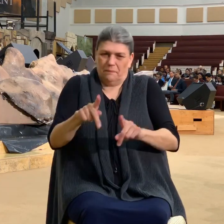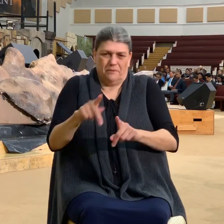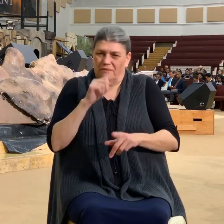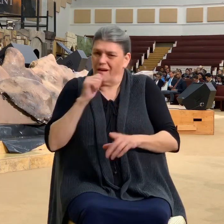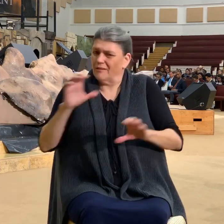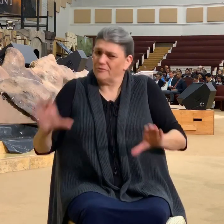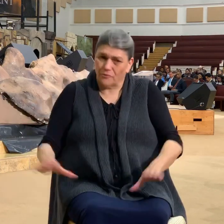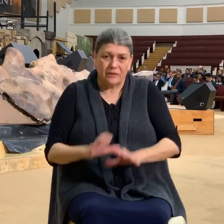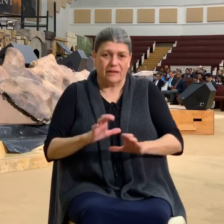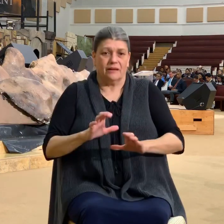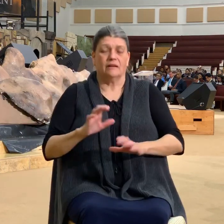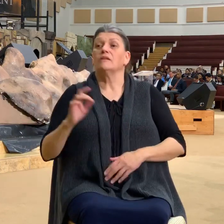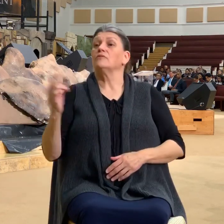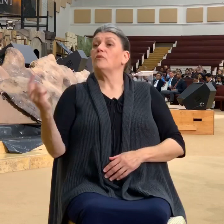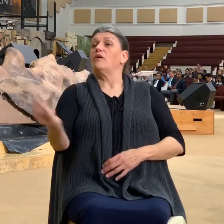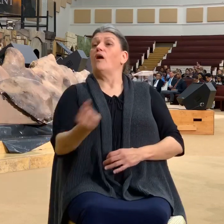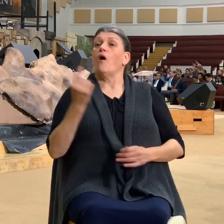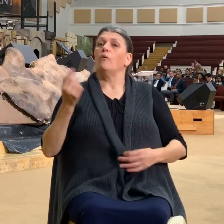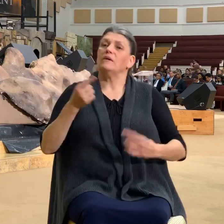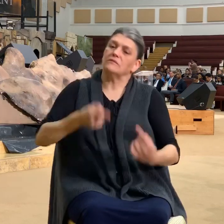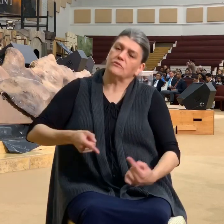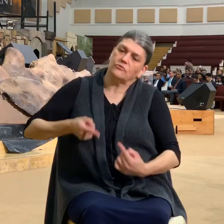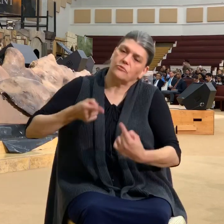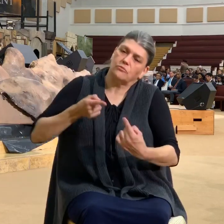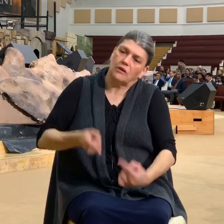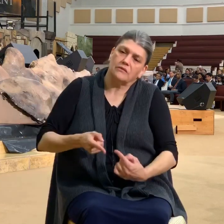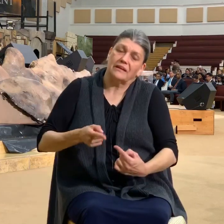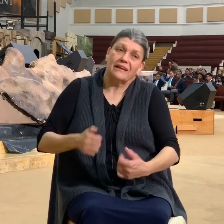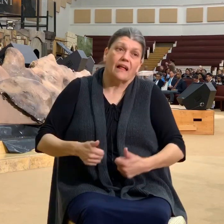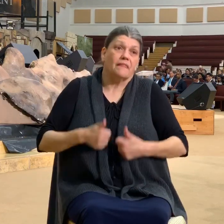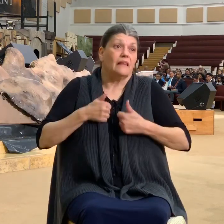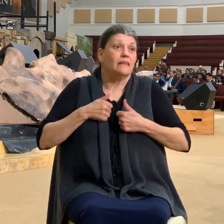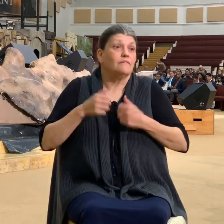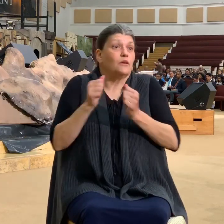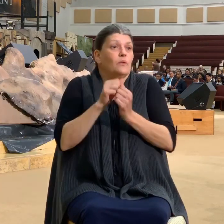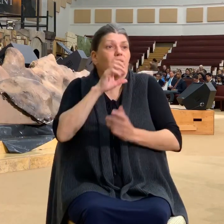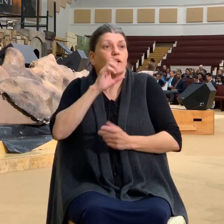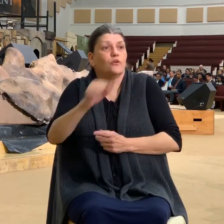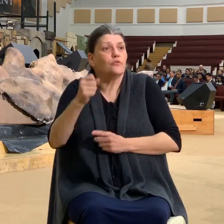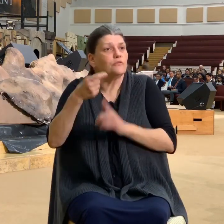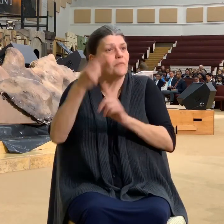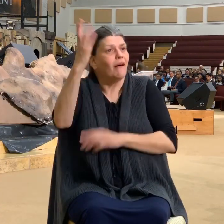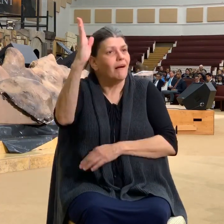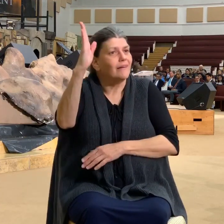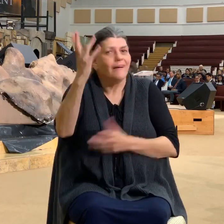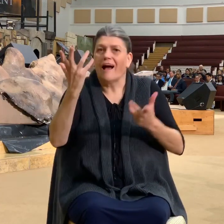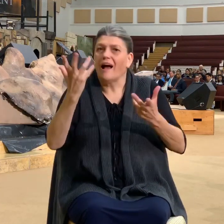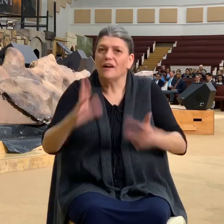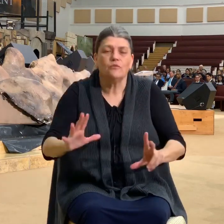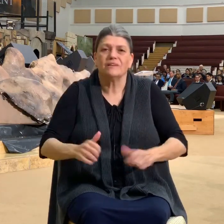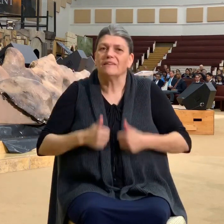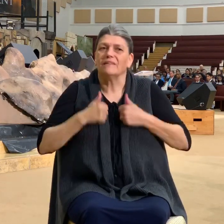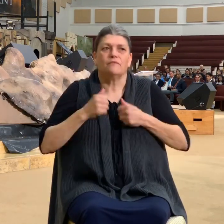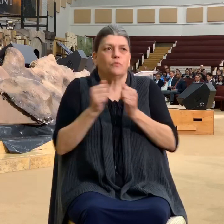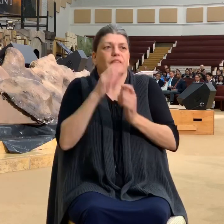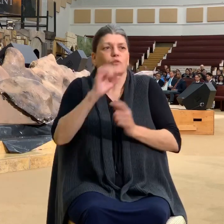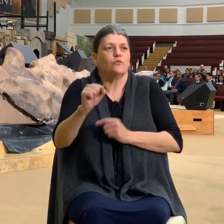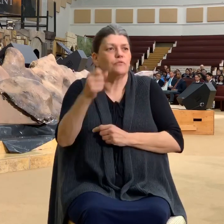always struggling. They're living under a curse. I don't want to live under a curse. How about you?